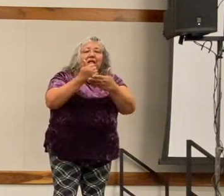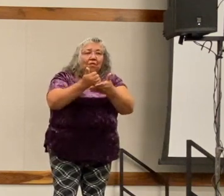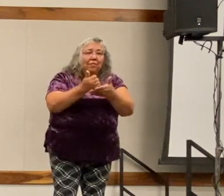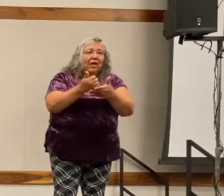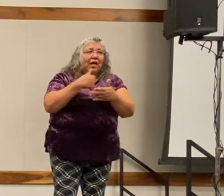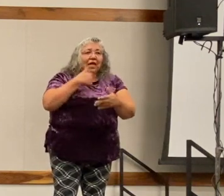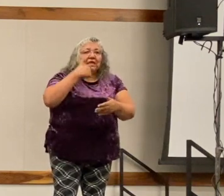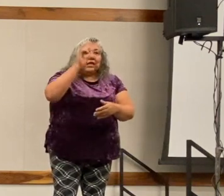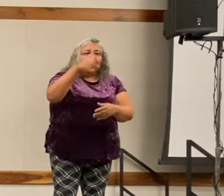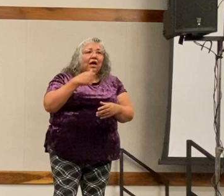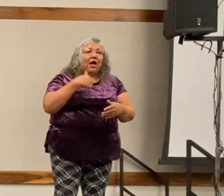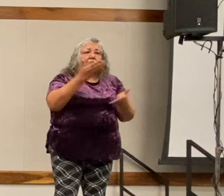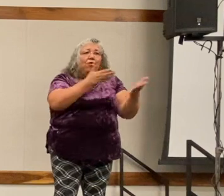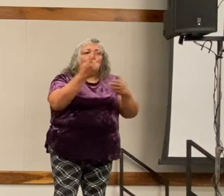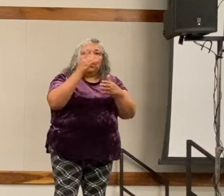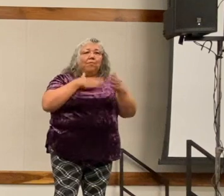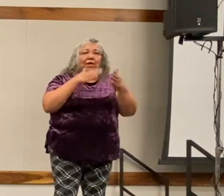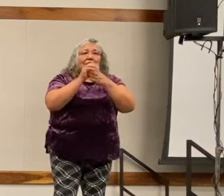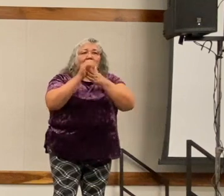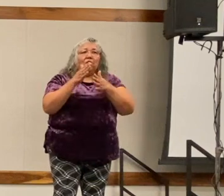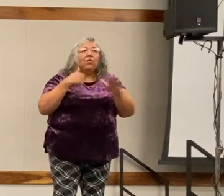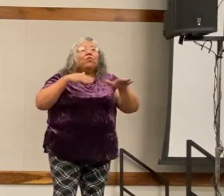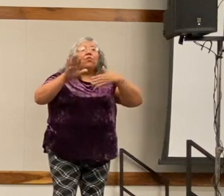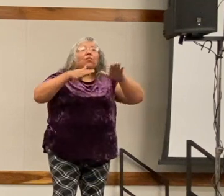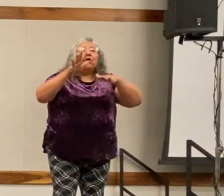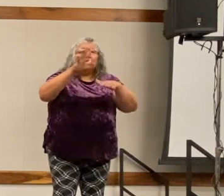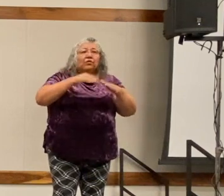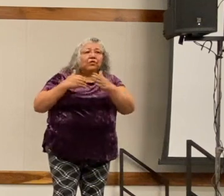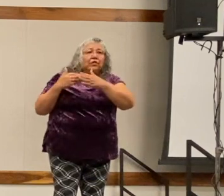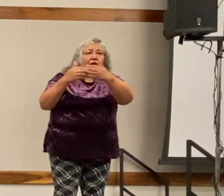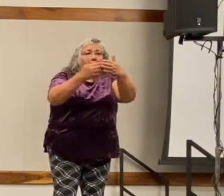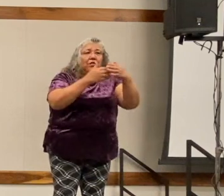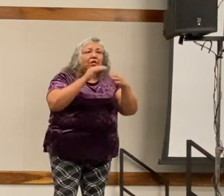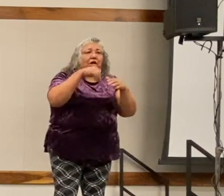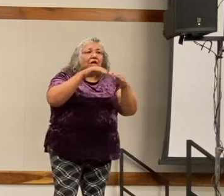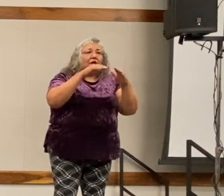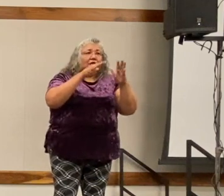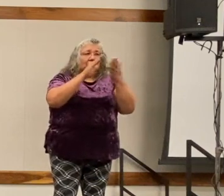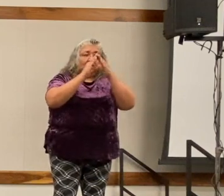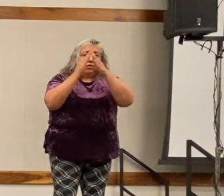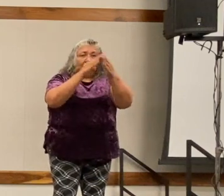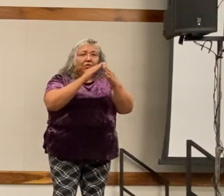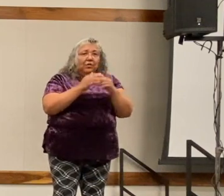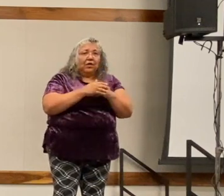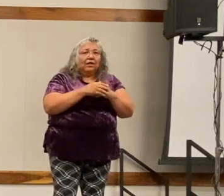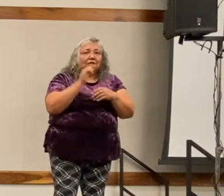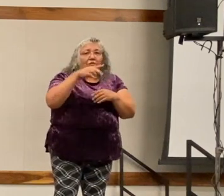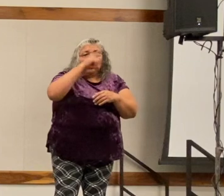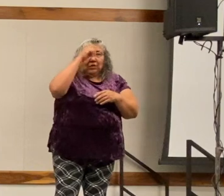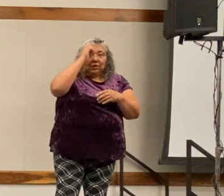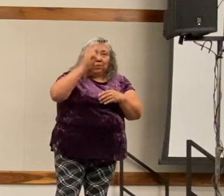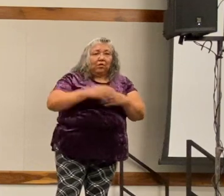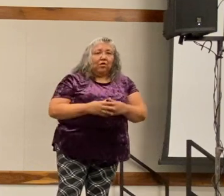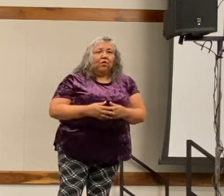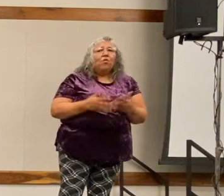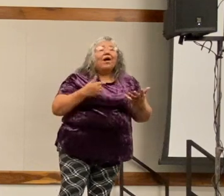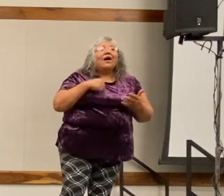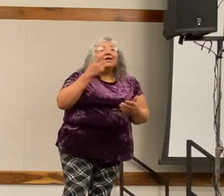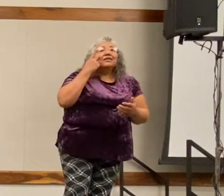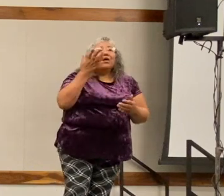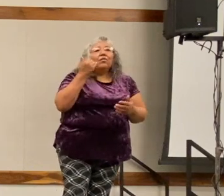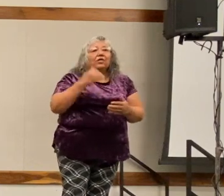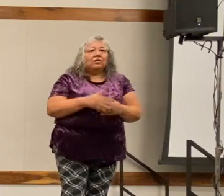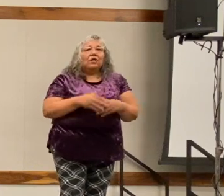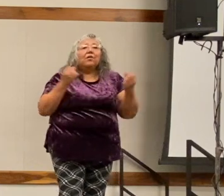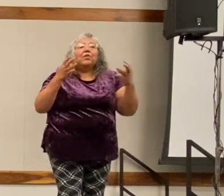yes, and I brought one of my leaders, and we went walking around their neighborhood. They're in a community, a neighborhood, and it was the summer, and what I saw was